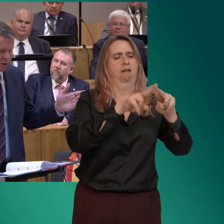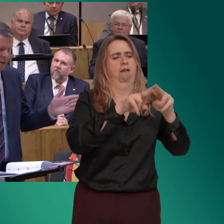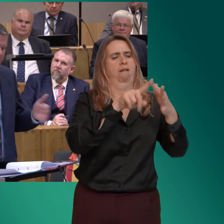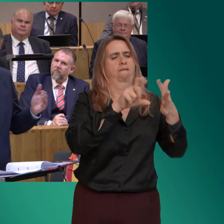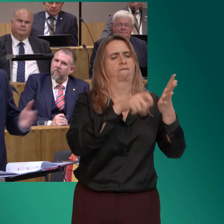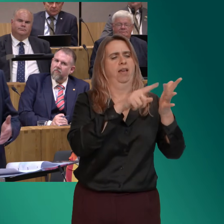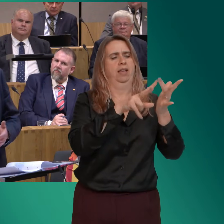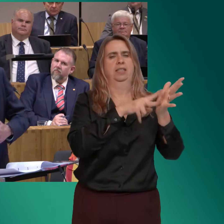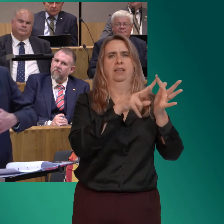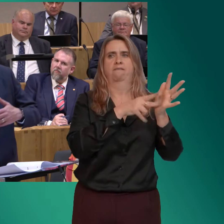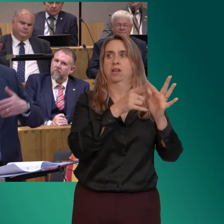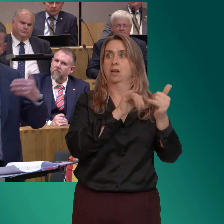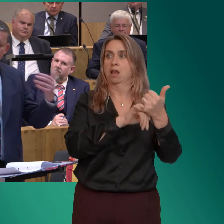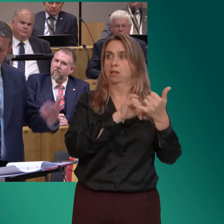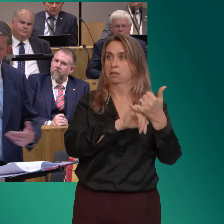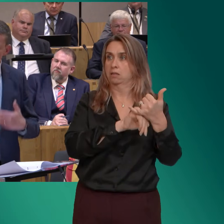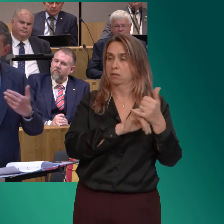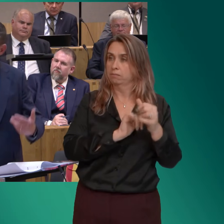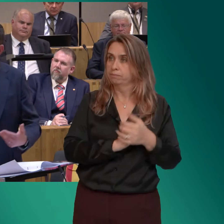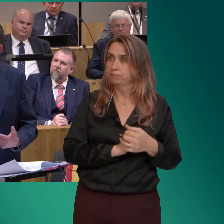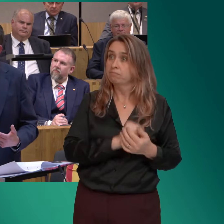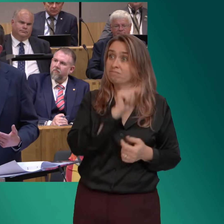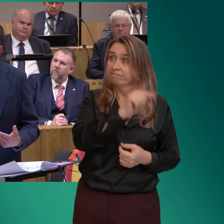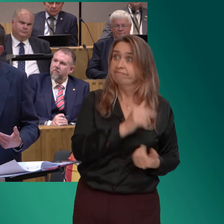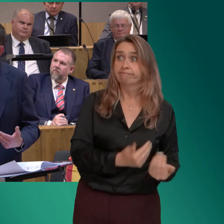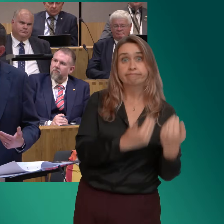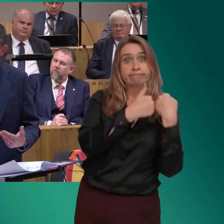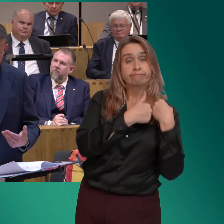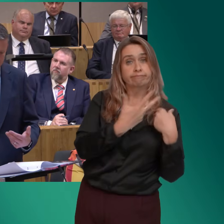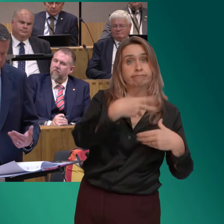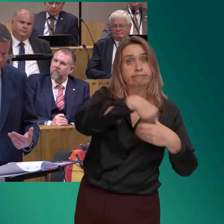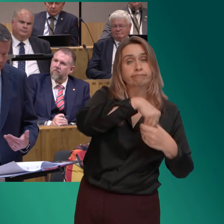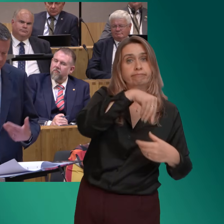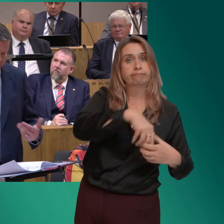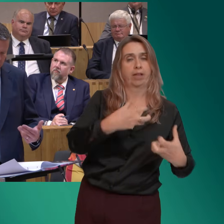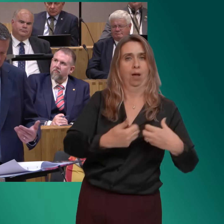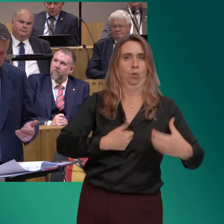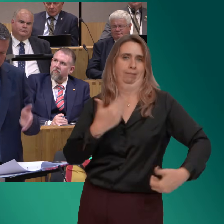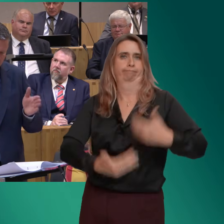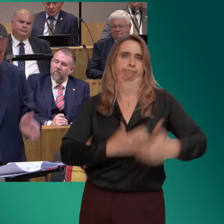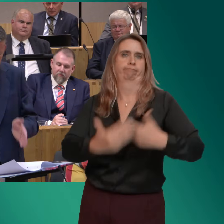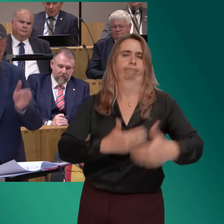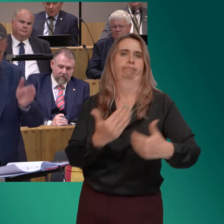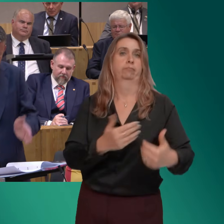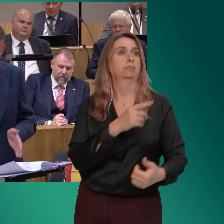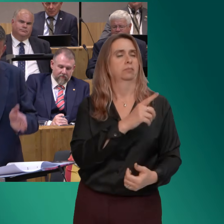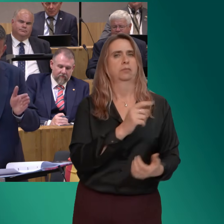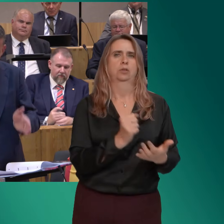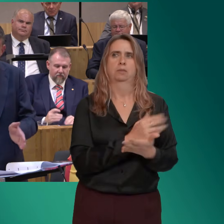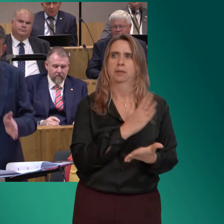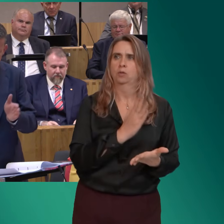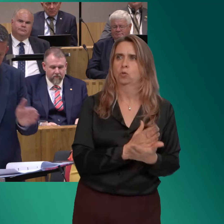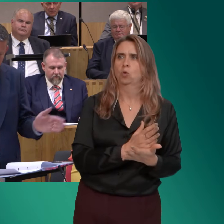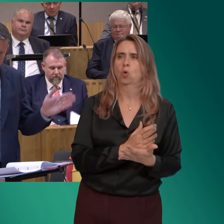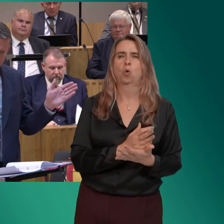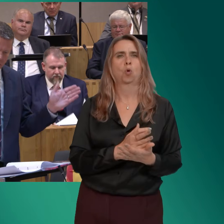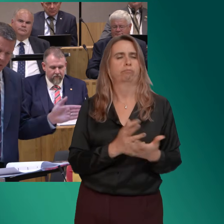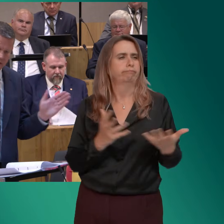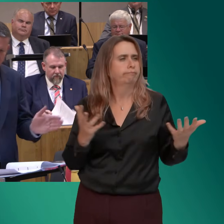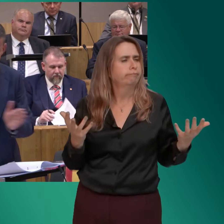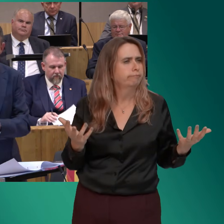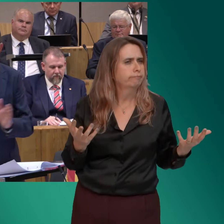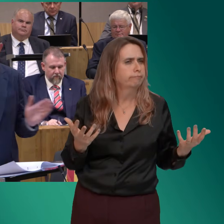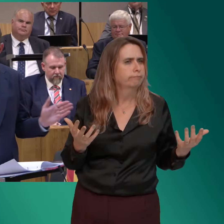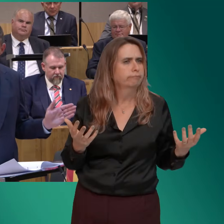able to break down those silos, encourage cooperation between ministers, making sure that there aren't sort of walls between